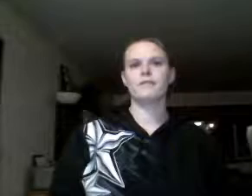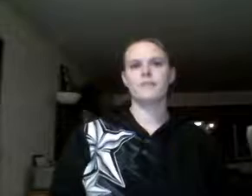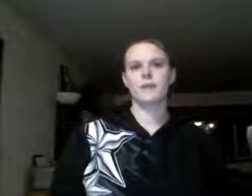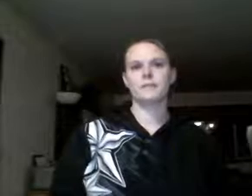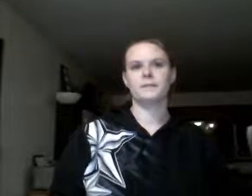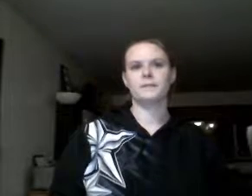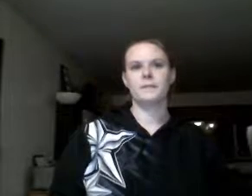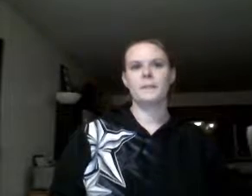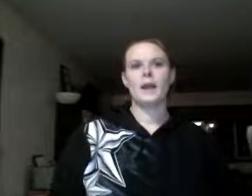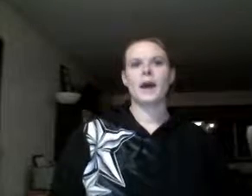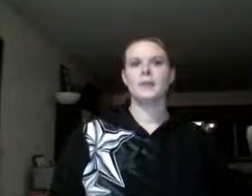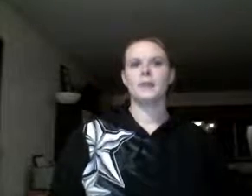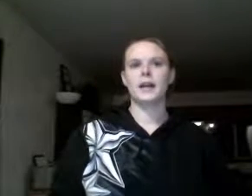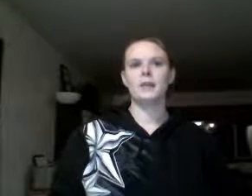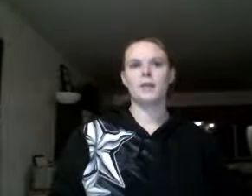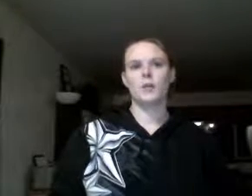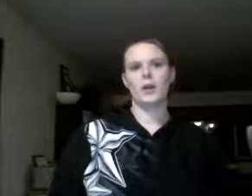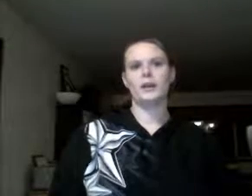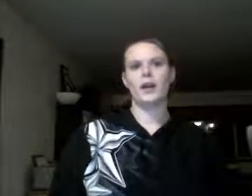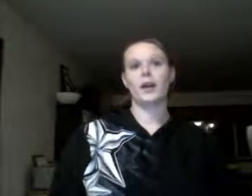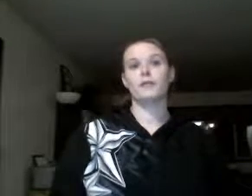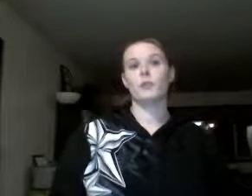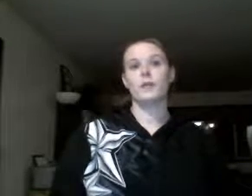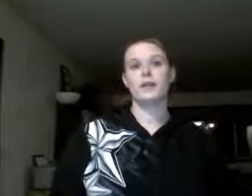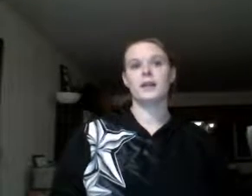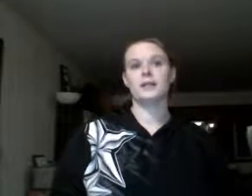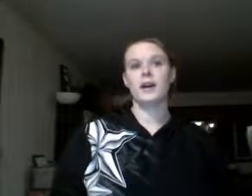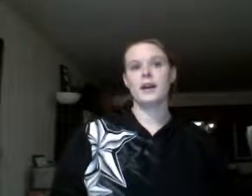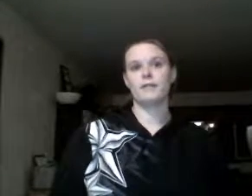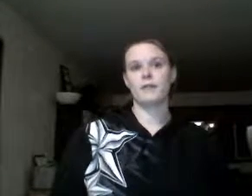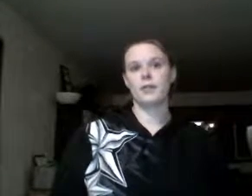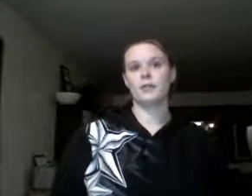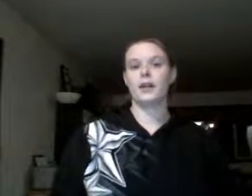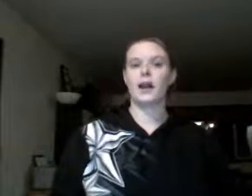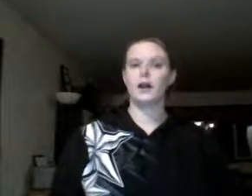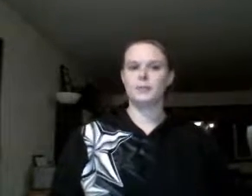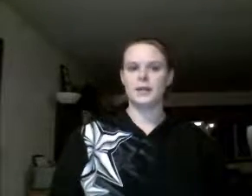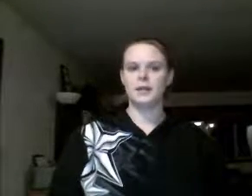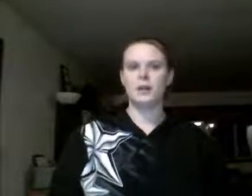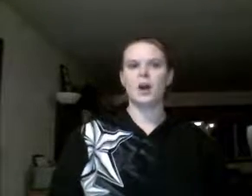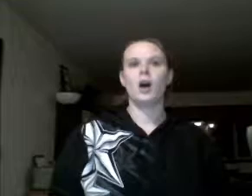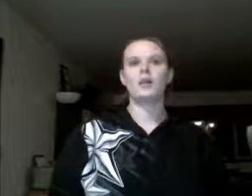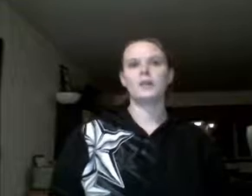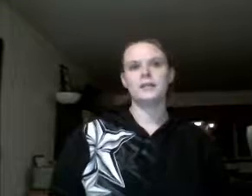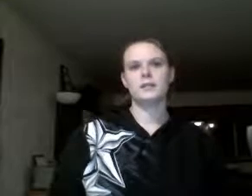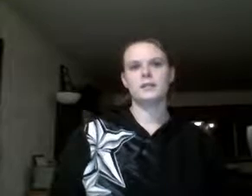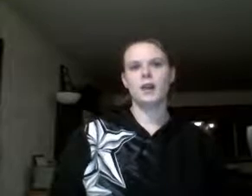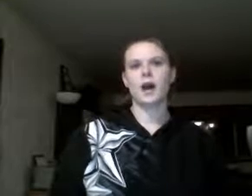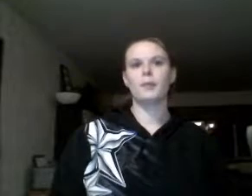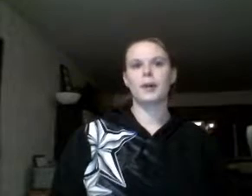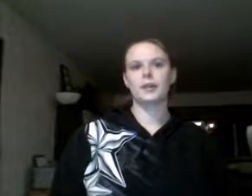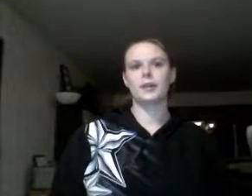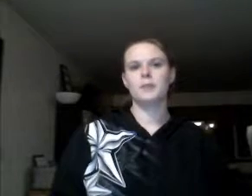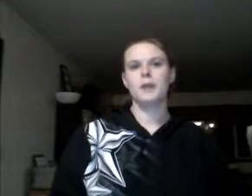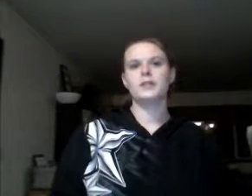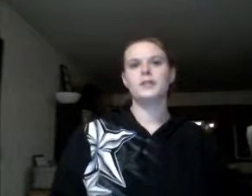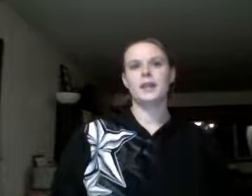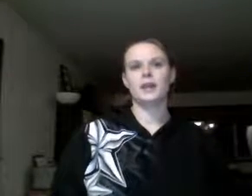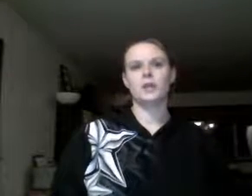fun. I am planning my wedding, and four things that I have found that helped me are lists, a binder, staying